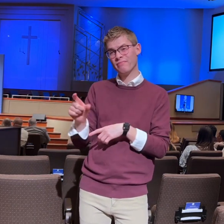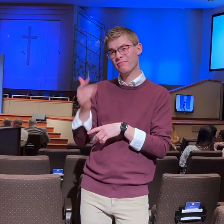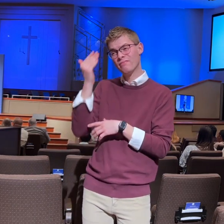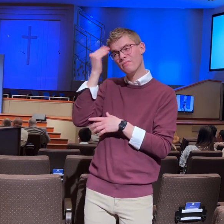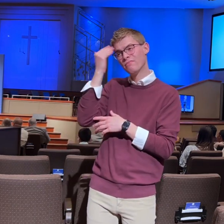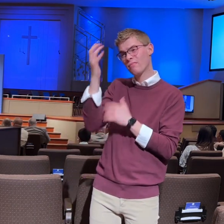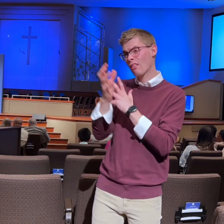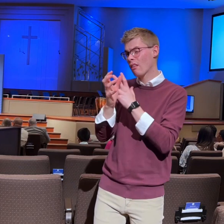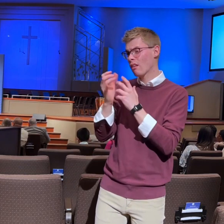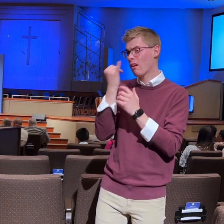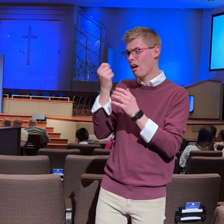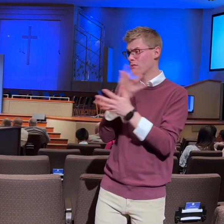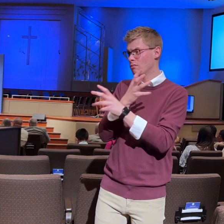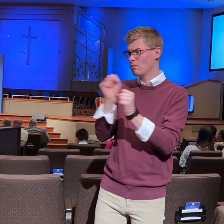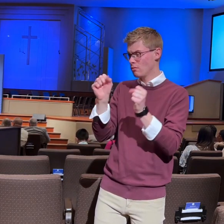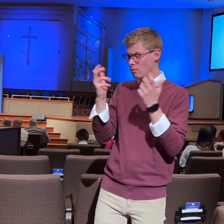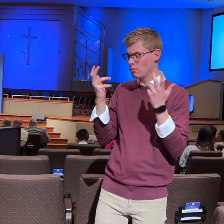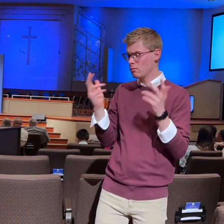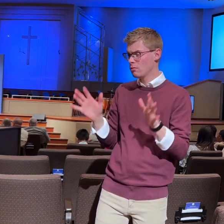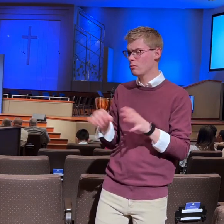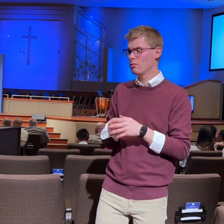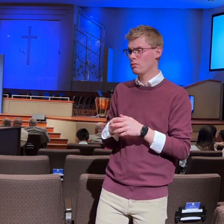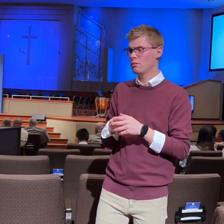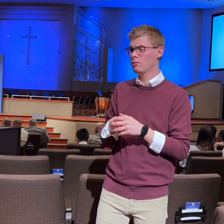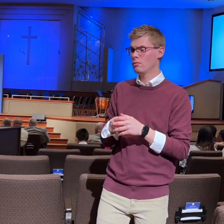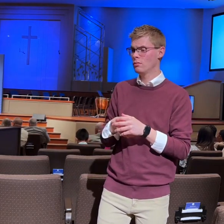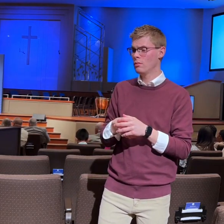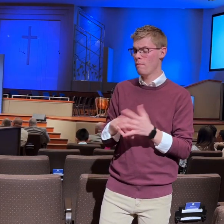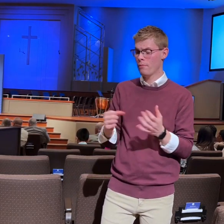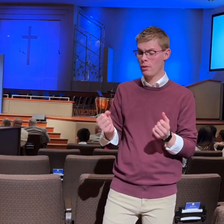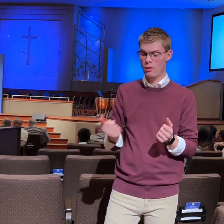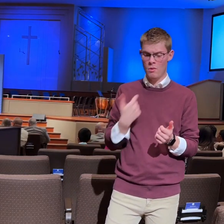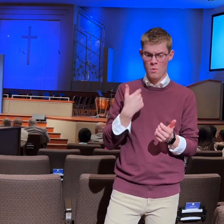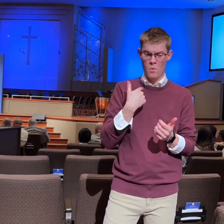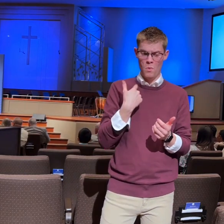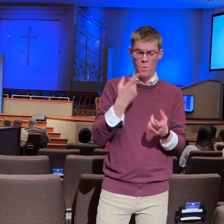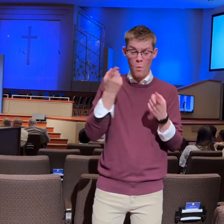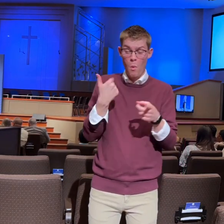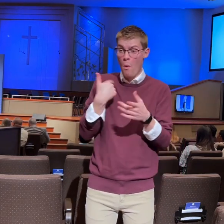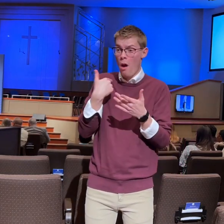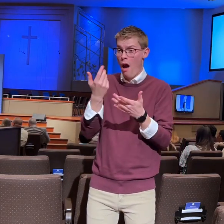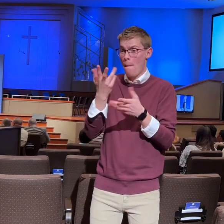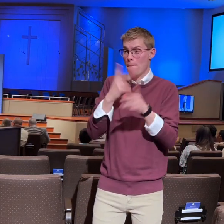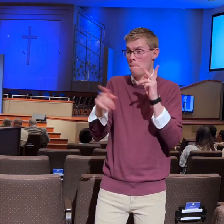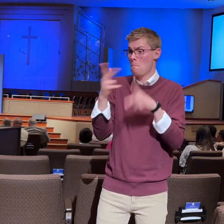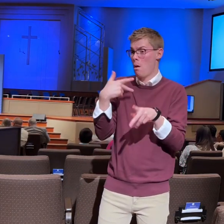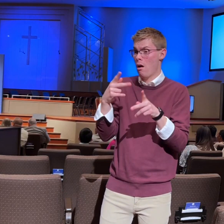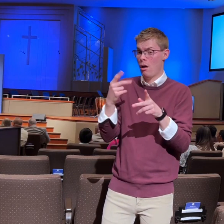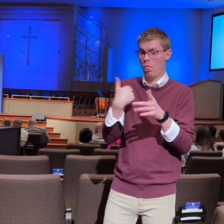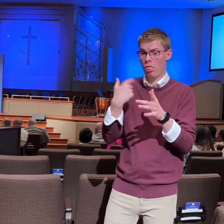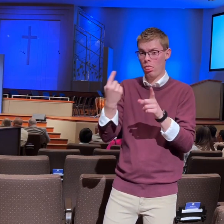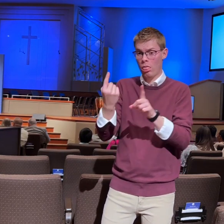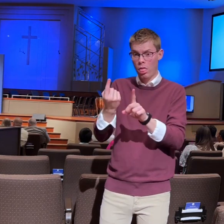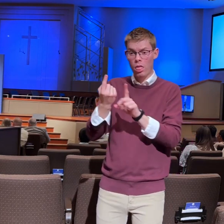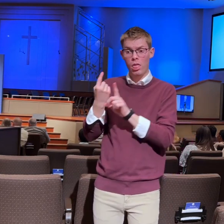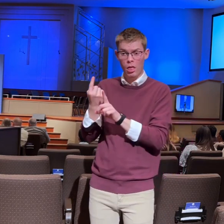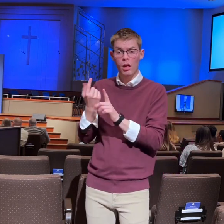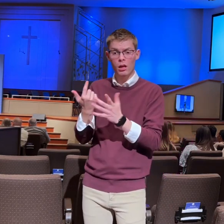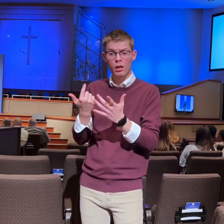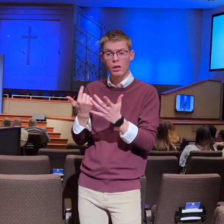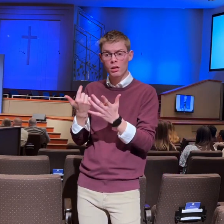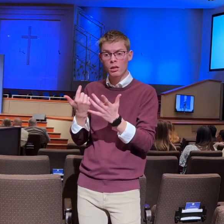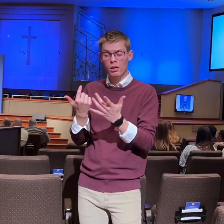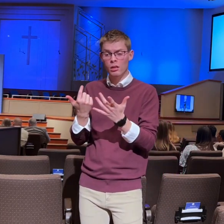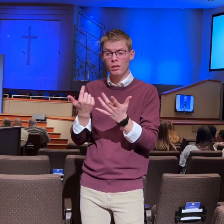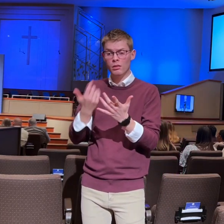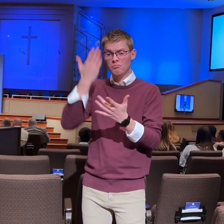and make sure that, listen, when people come forward to join our church, we don't try to make it hard but I've spent 37 years training